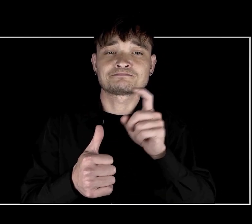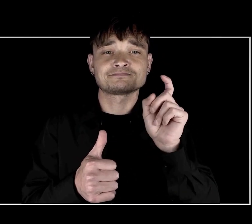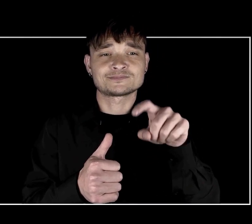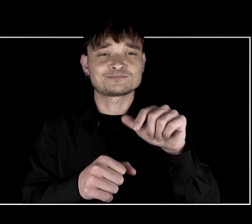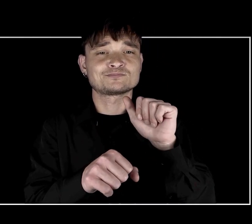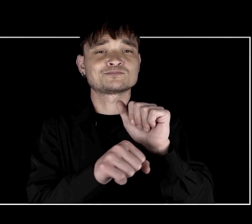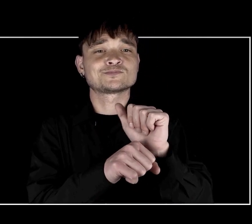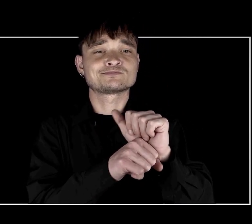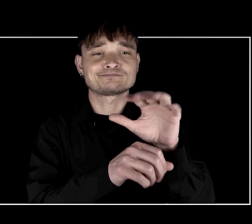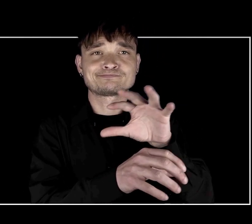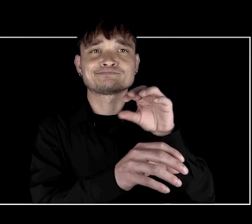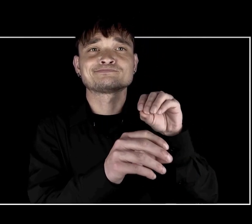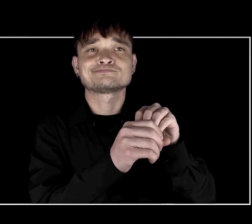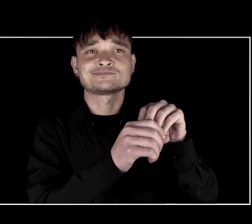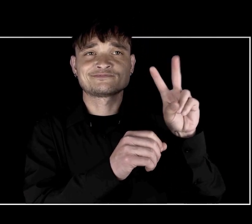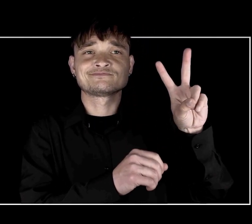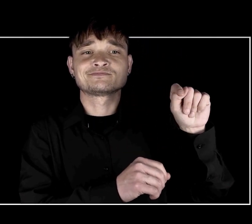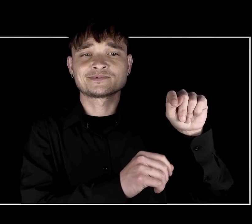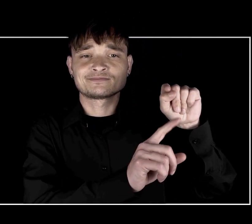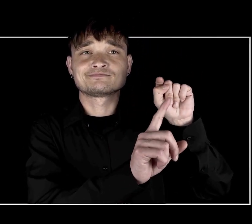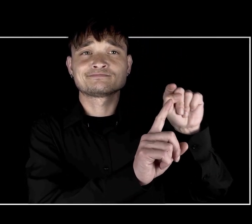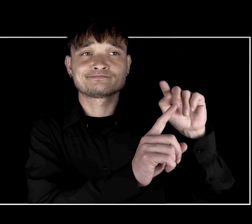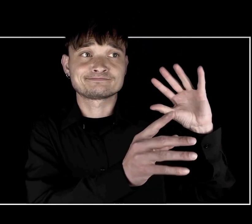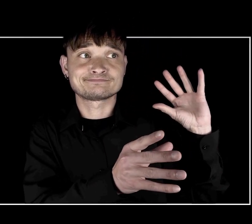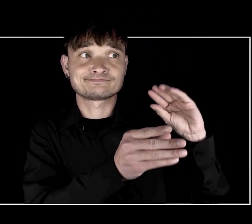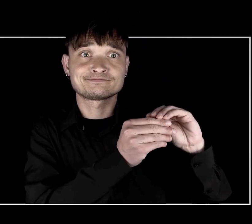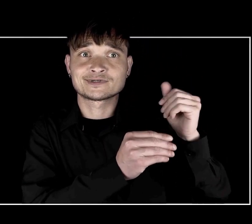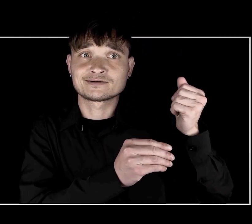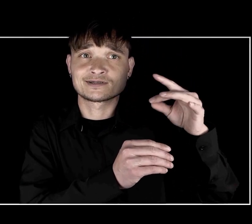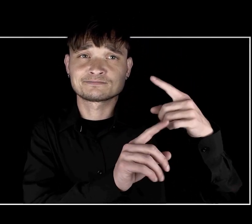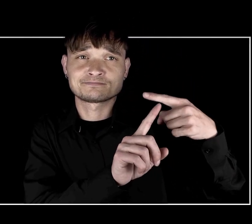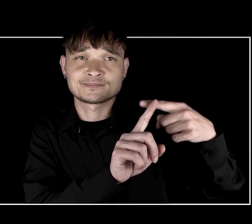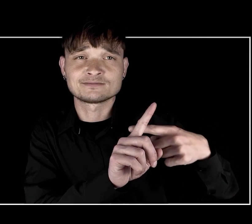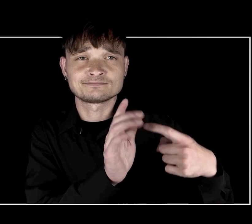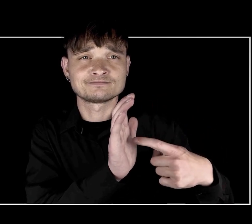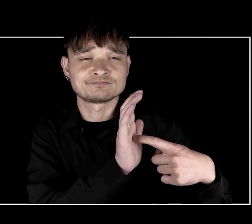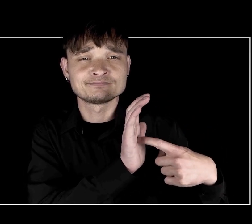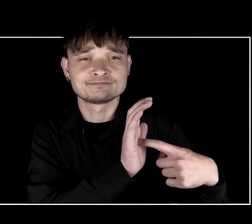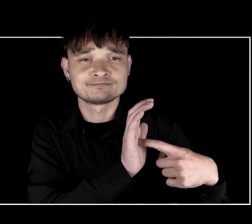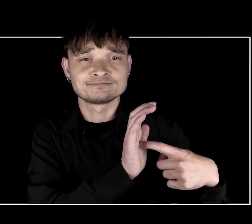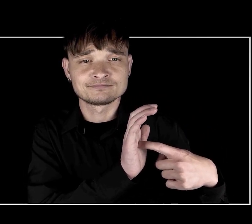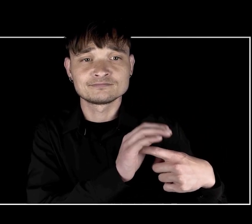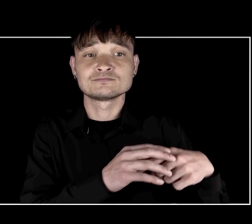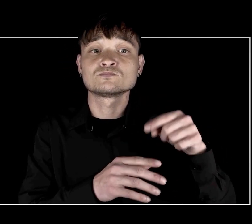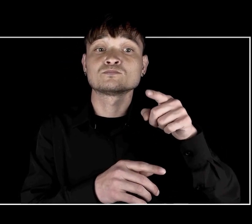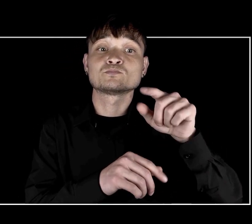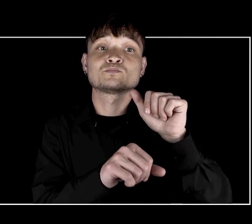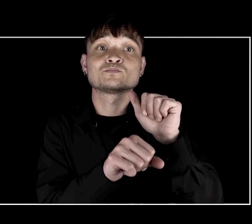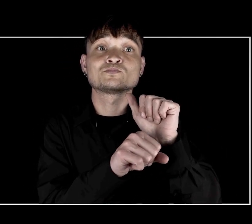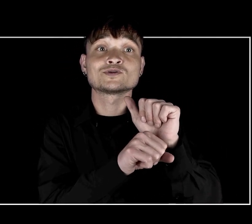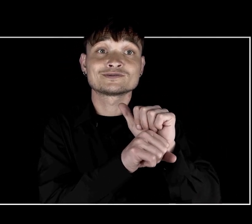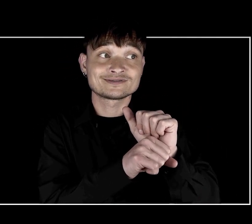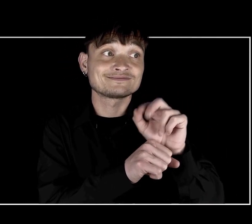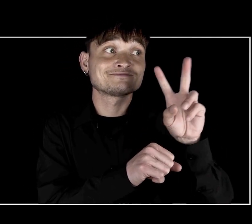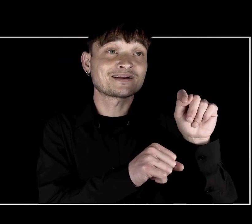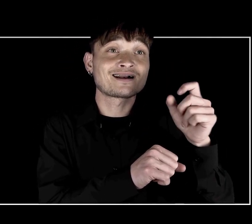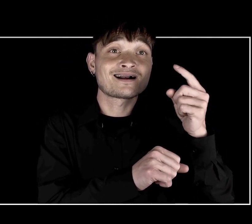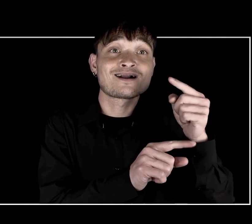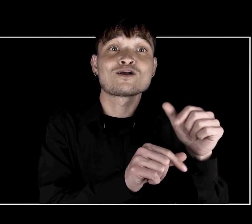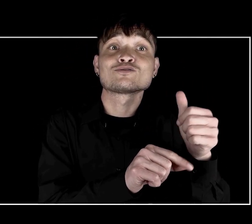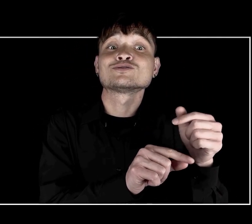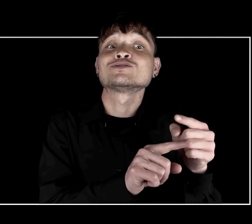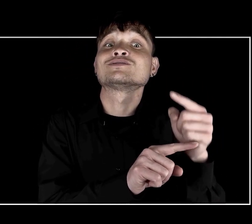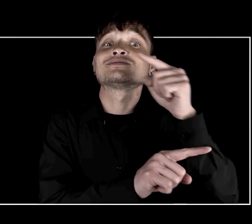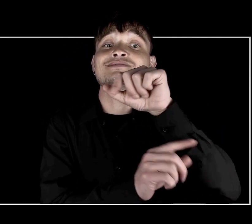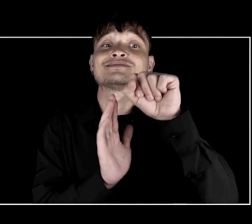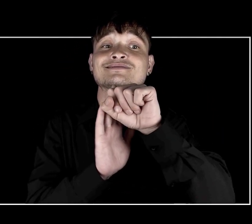an employer in the state of Vermont within the past 18 months. If you worked for an employer in another state,